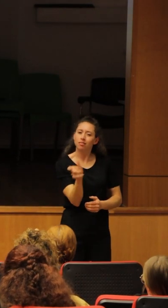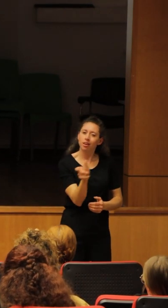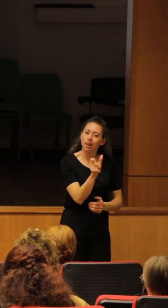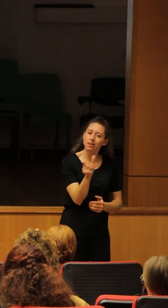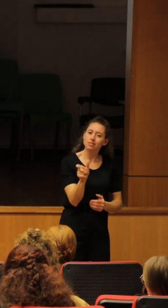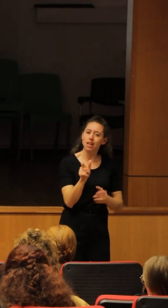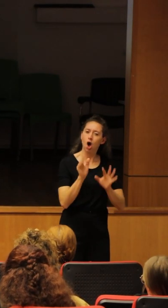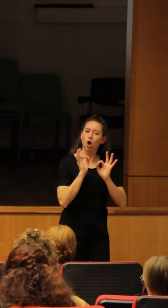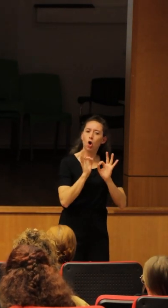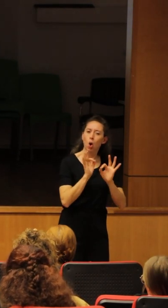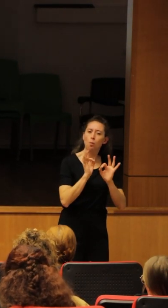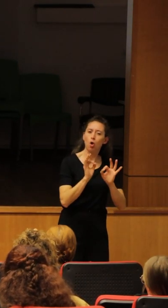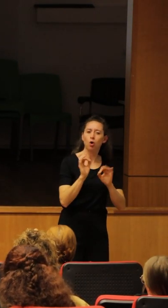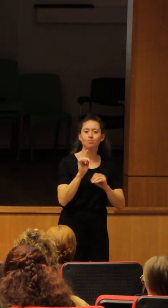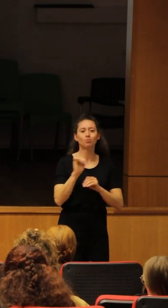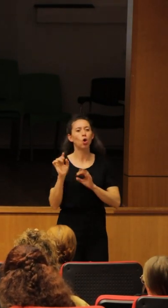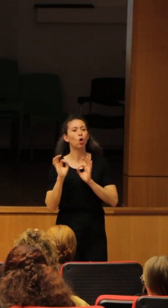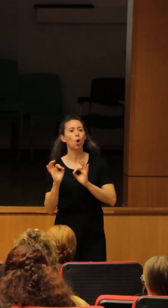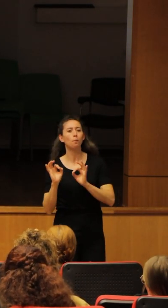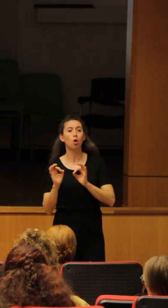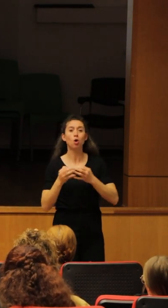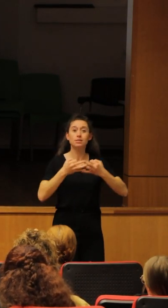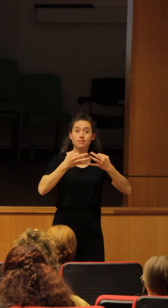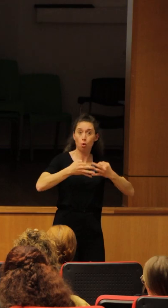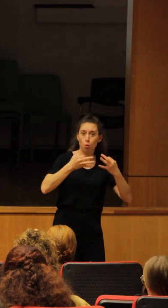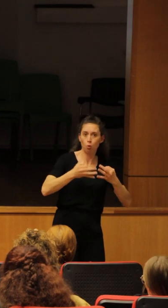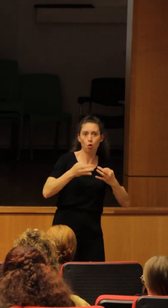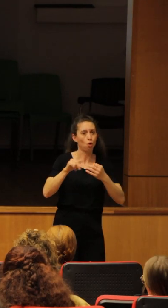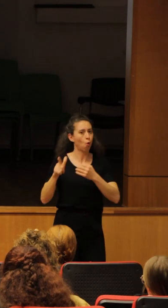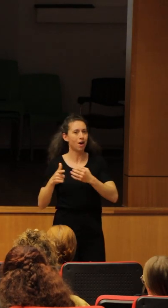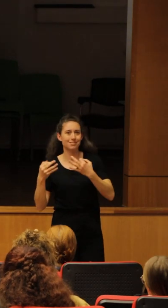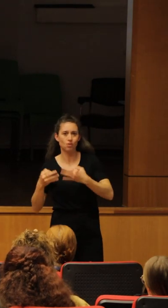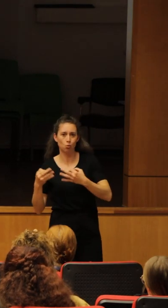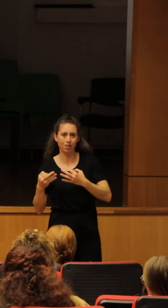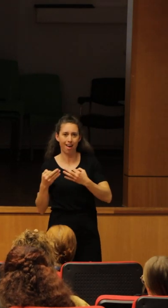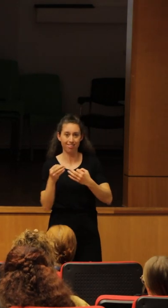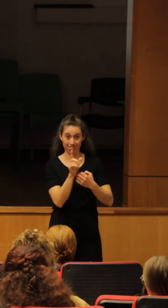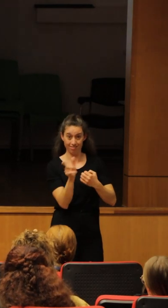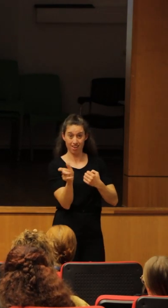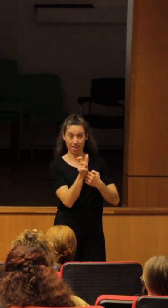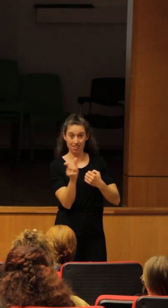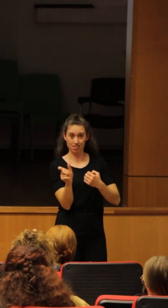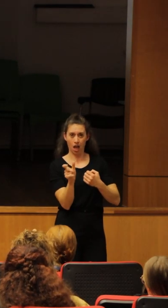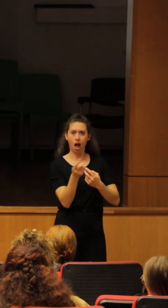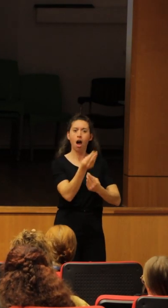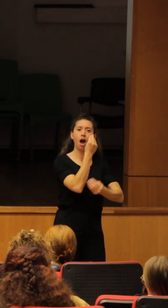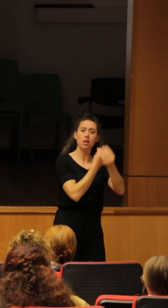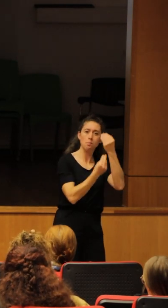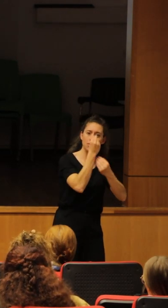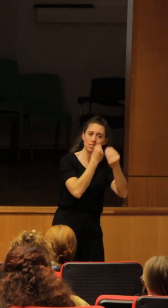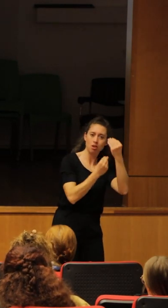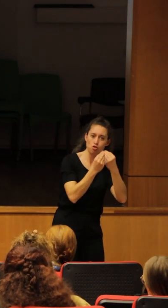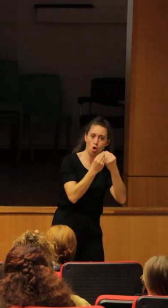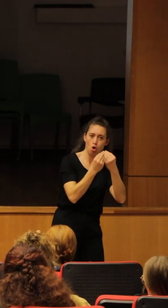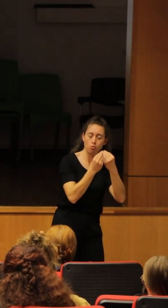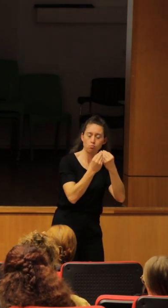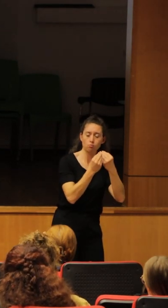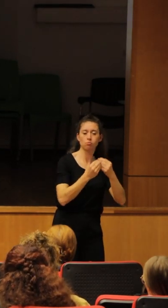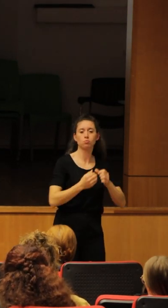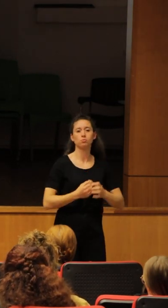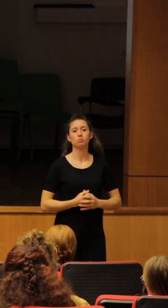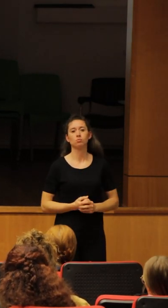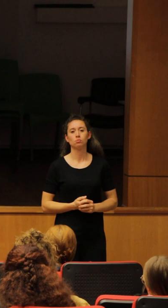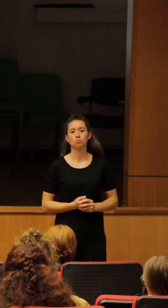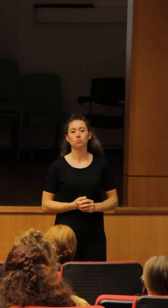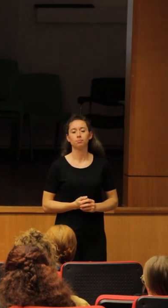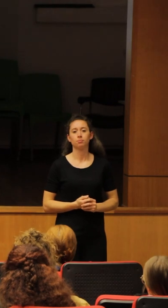el confort y el discomfort, entre la seguridad y la inseguridad. Nourishment. La alimentación. What is that? For all